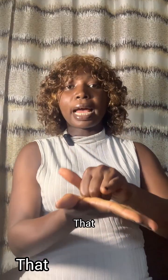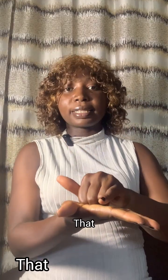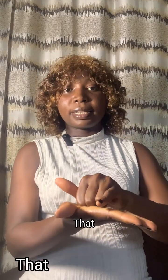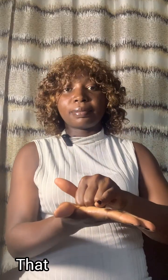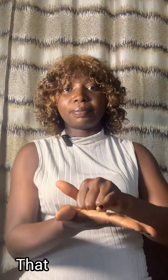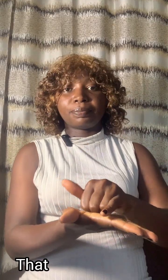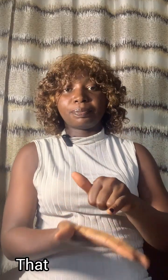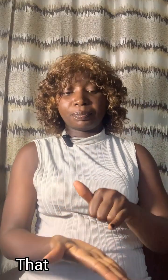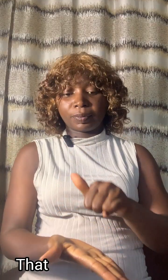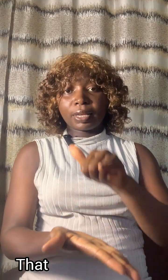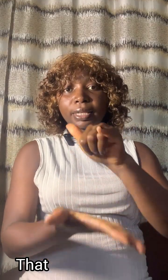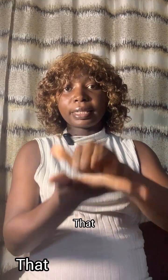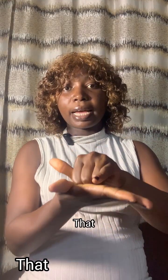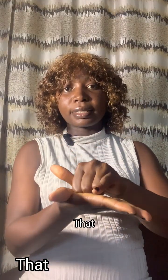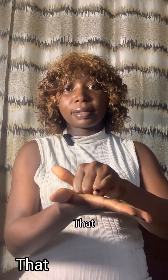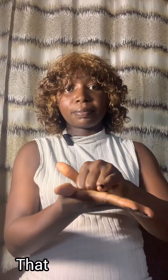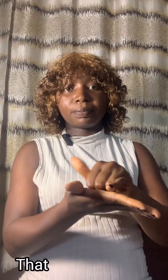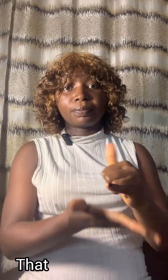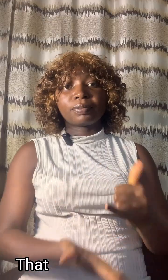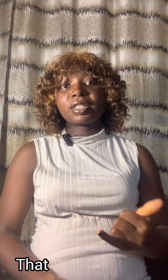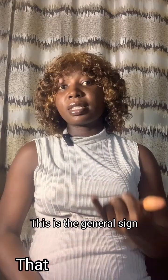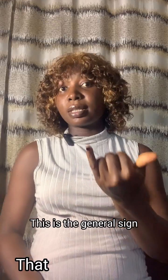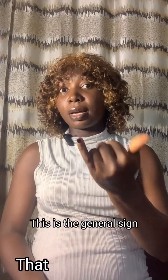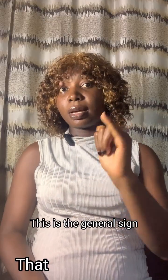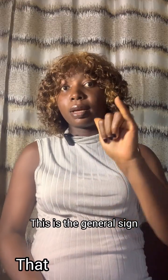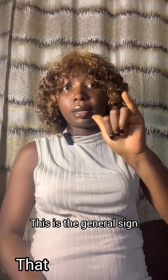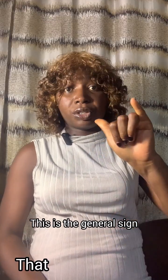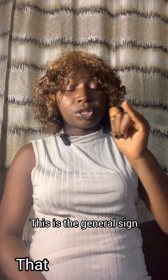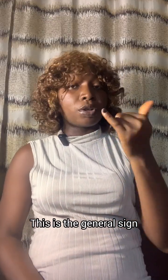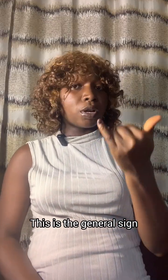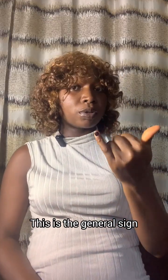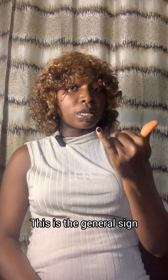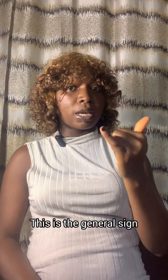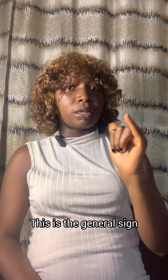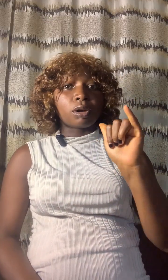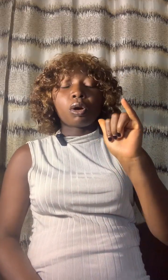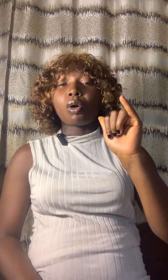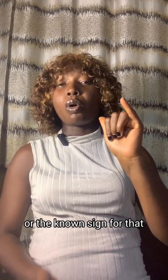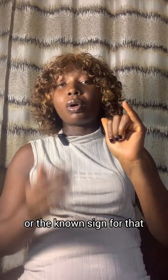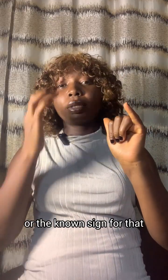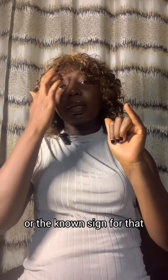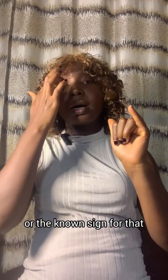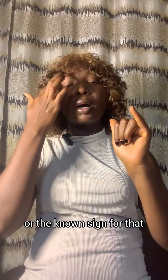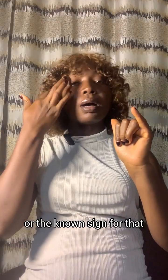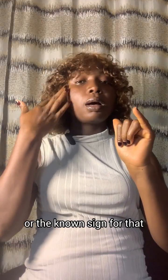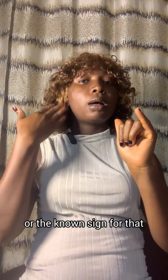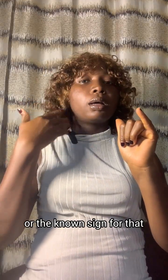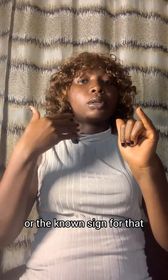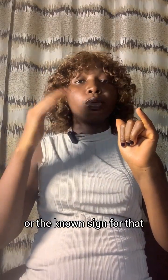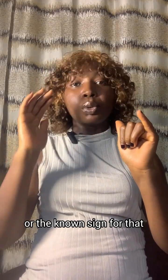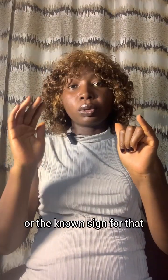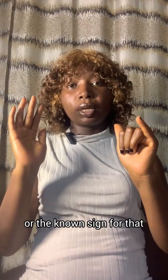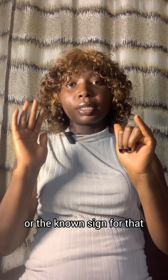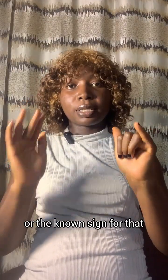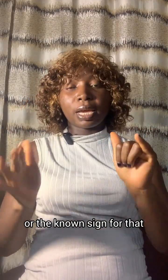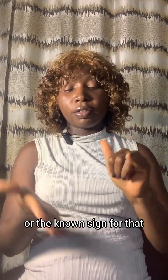That, that. This is the general sign or the known sign